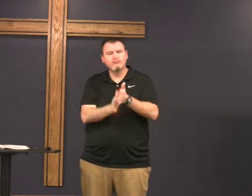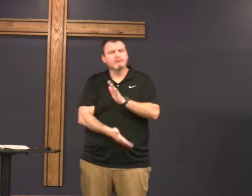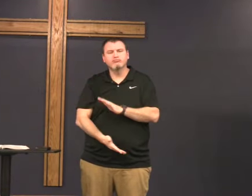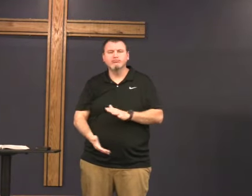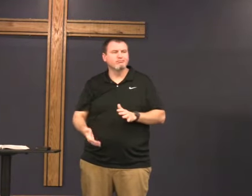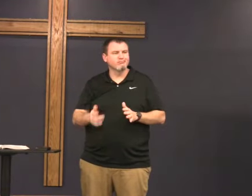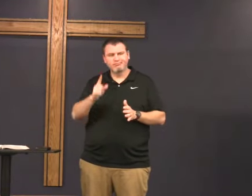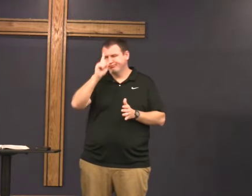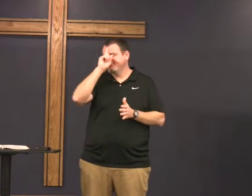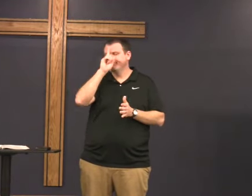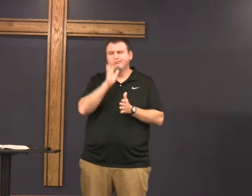he lost his mind.